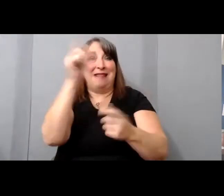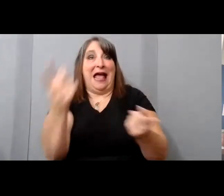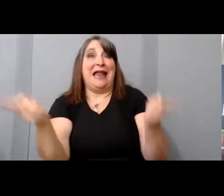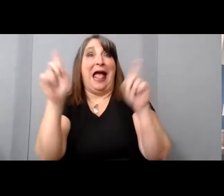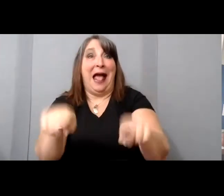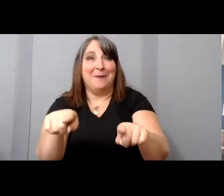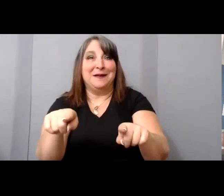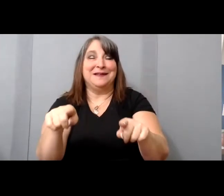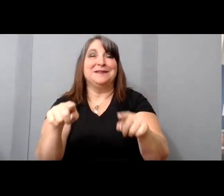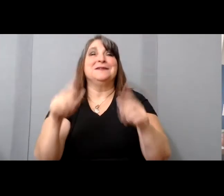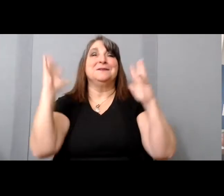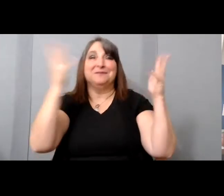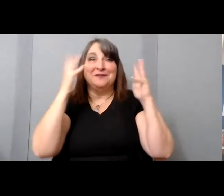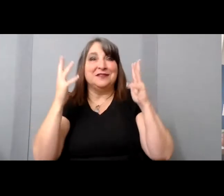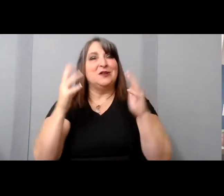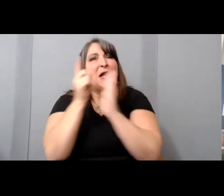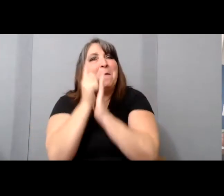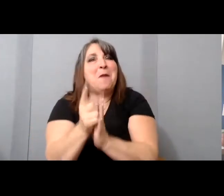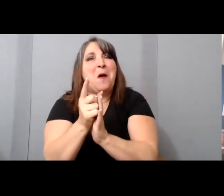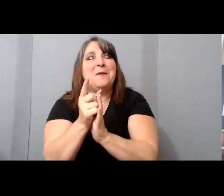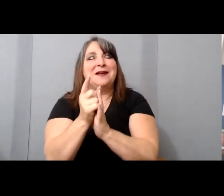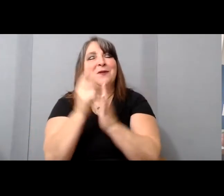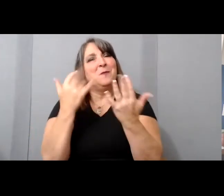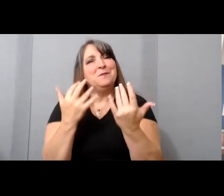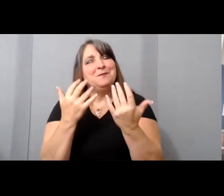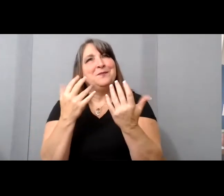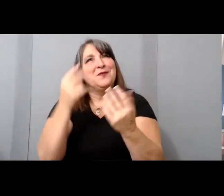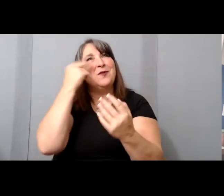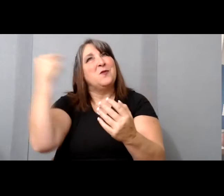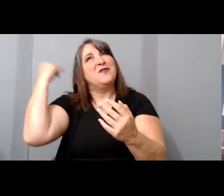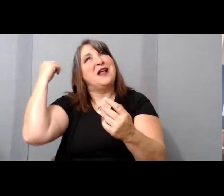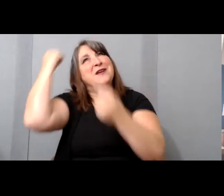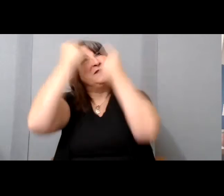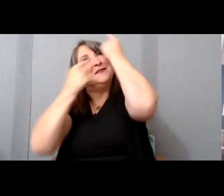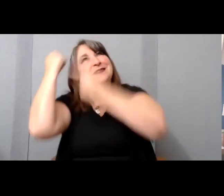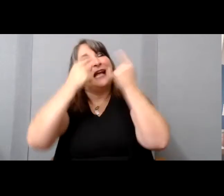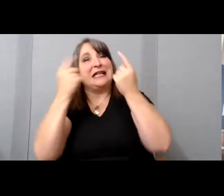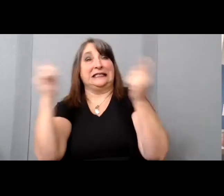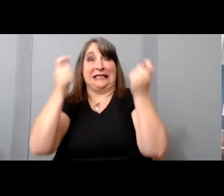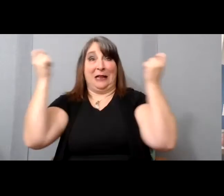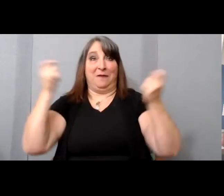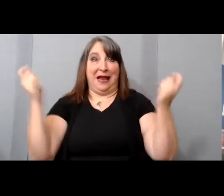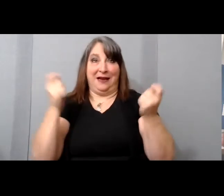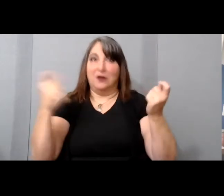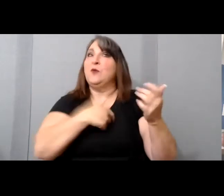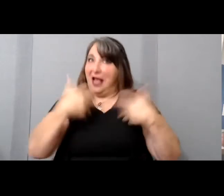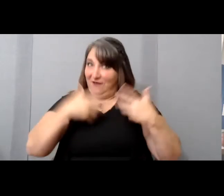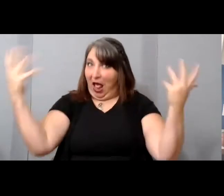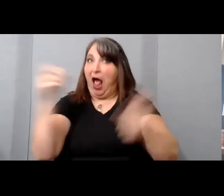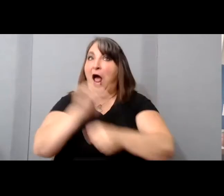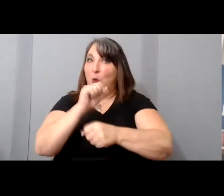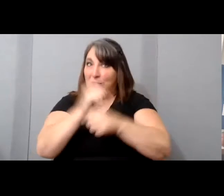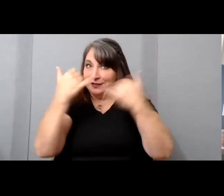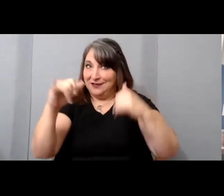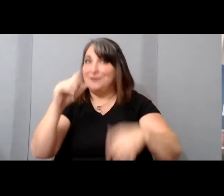take a moment, pause, reflect, and to celebrate. There's no shortage of work for us to do, and